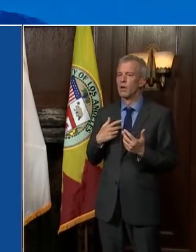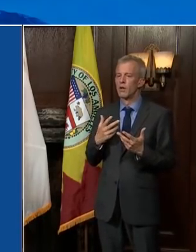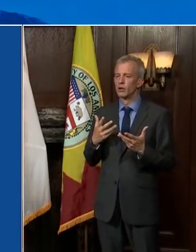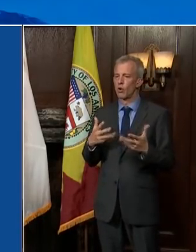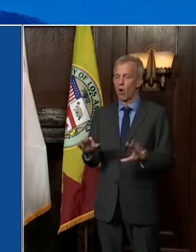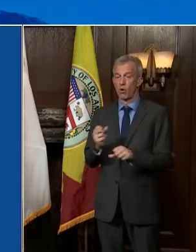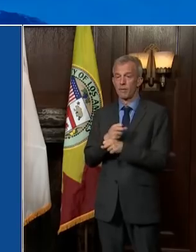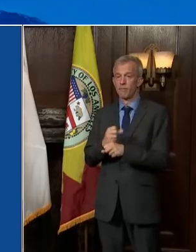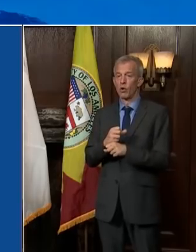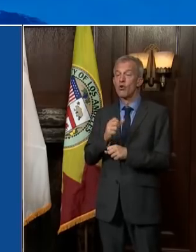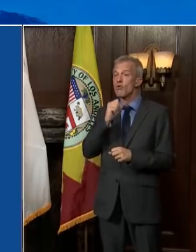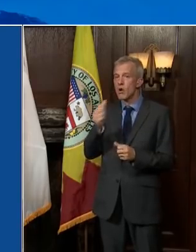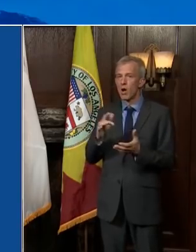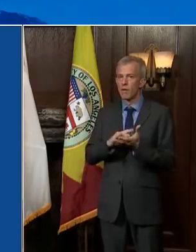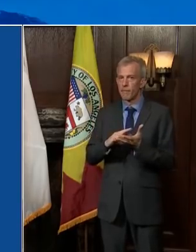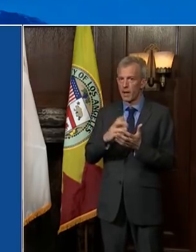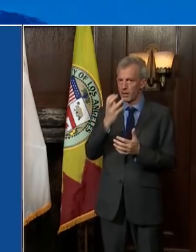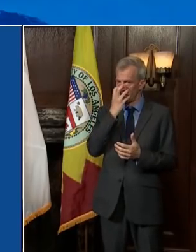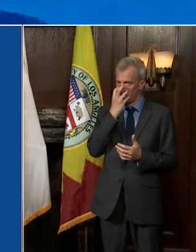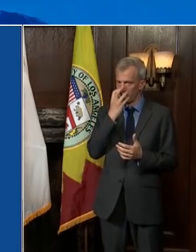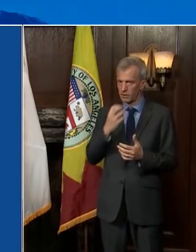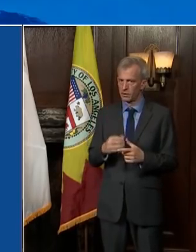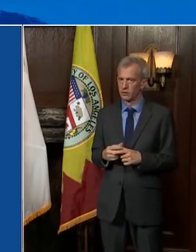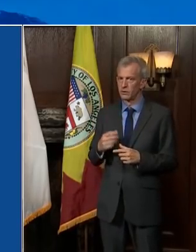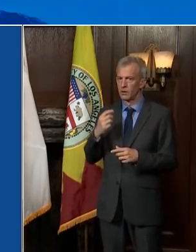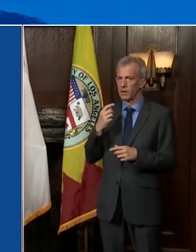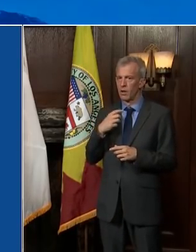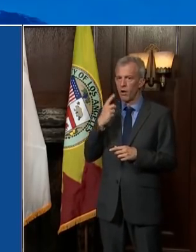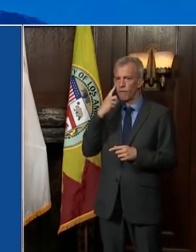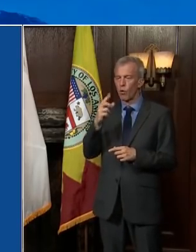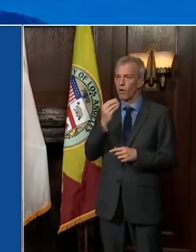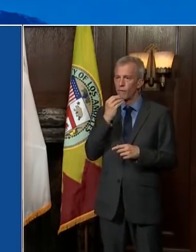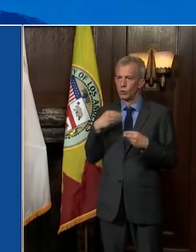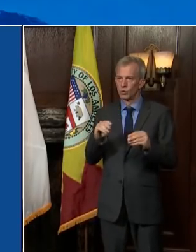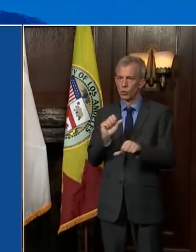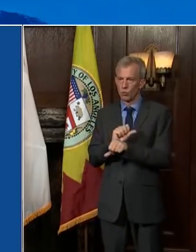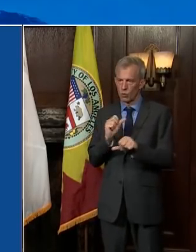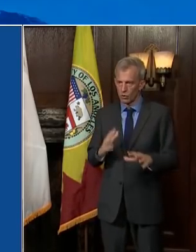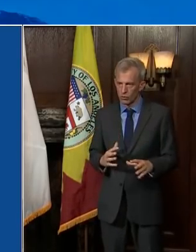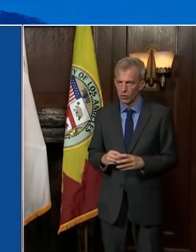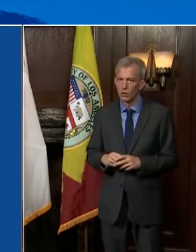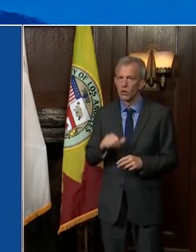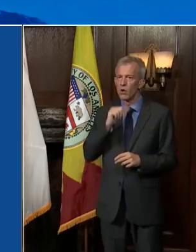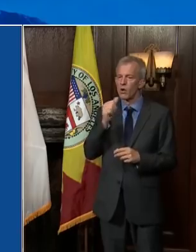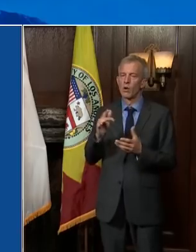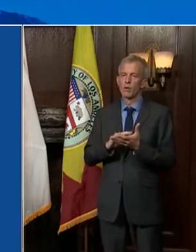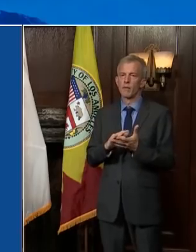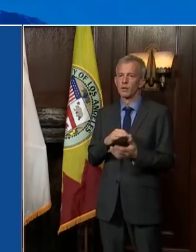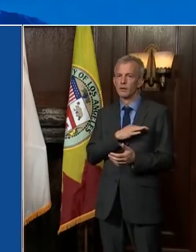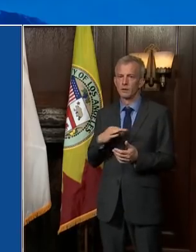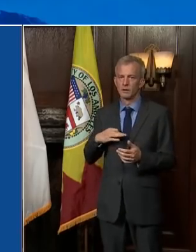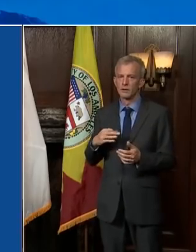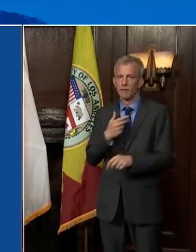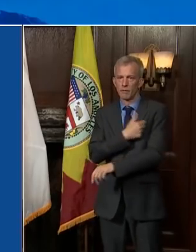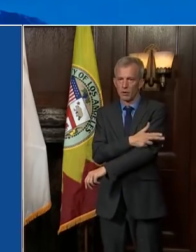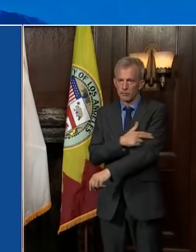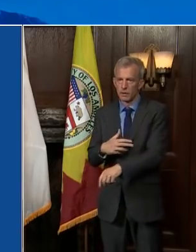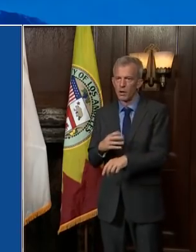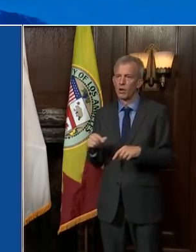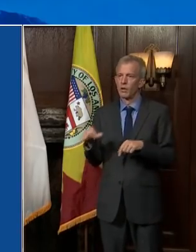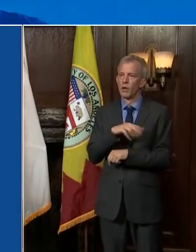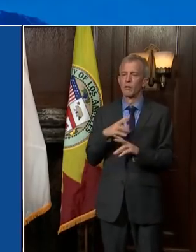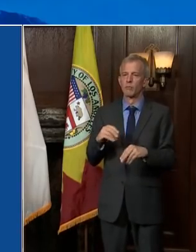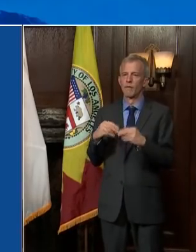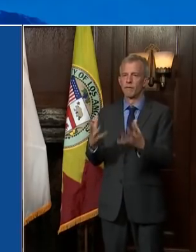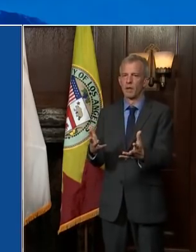masks destined in short order for grocery store workers, for non-medical staff in hospitals, and others providing